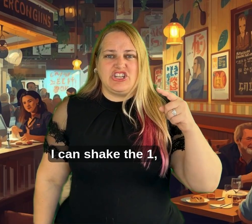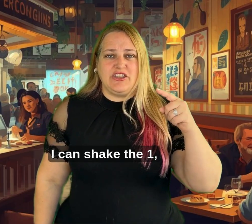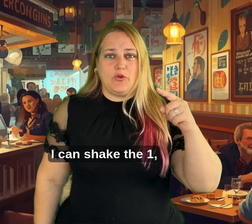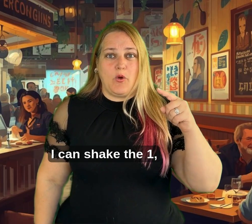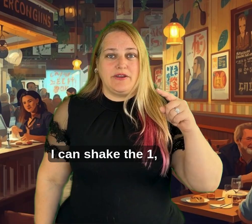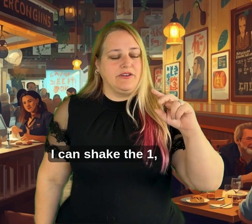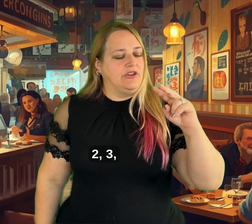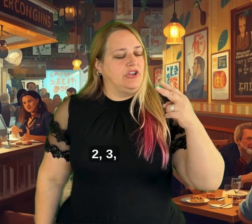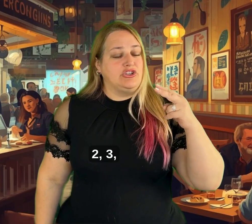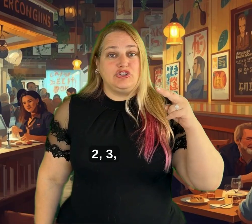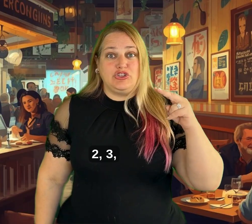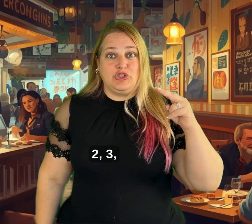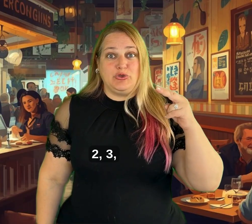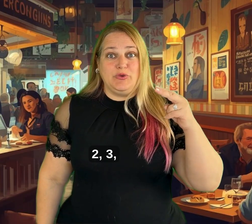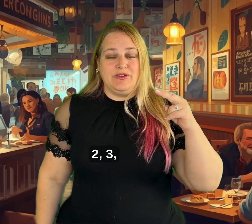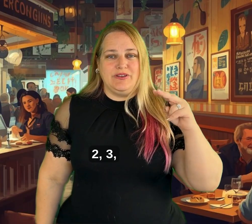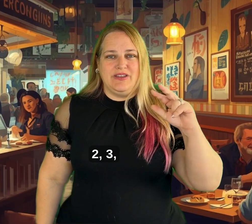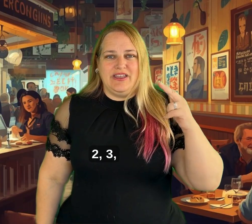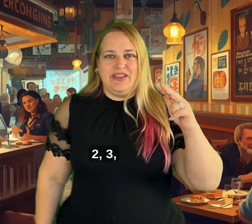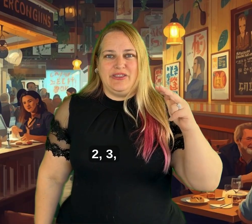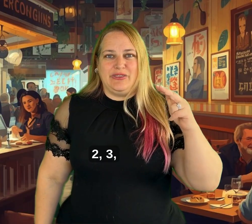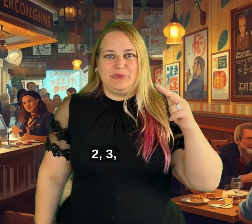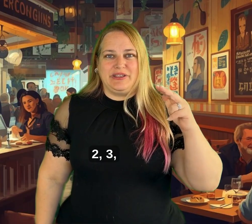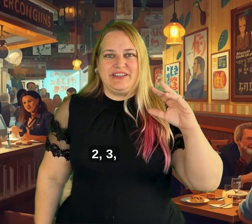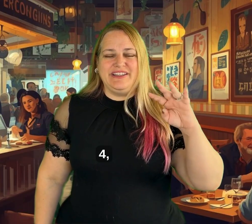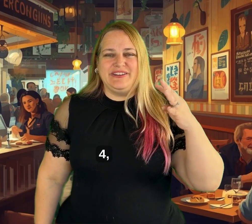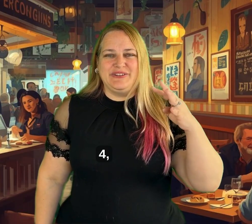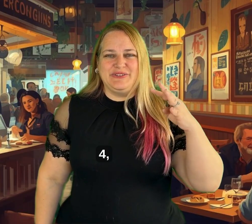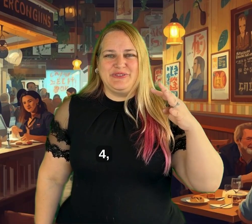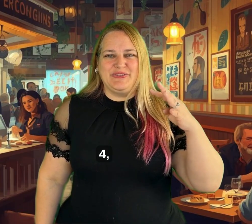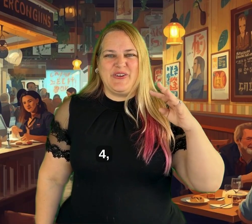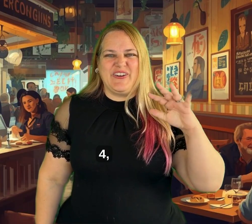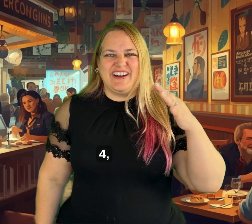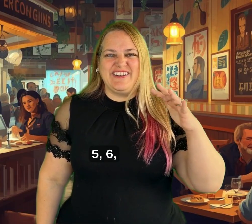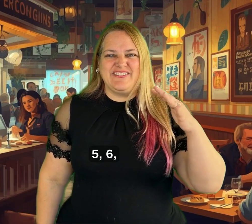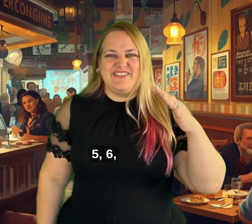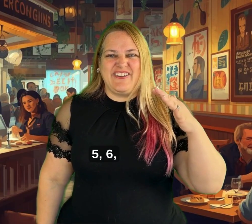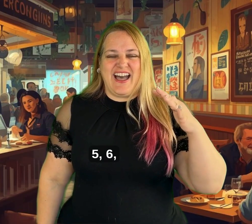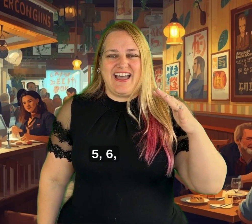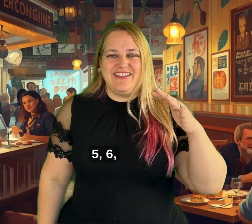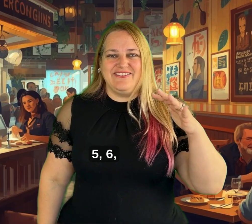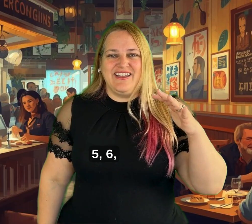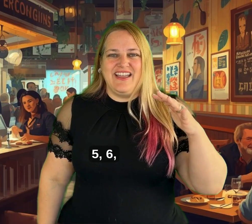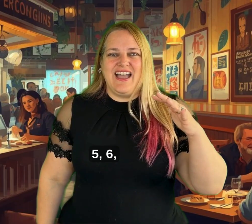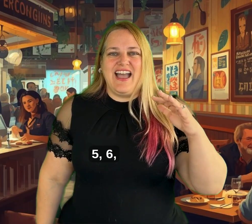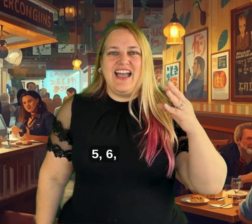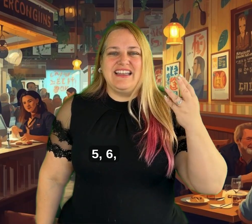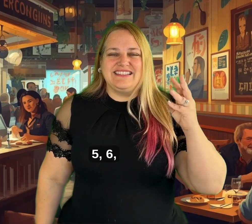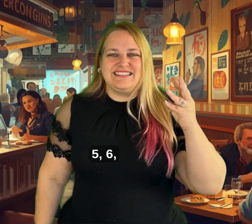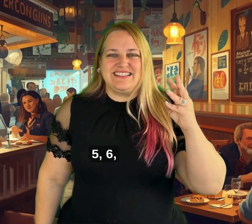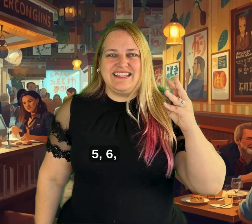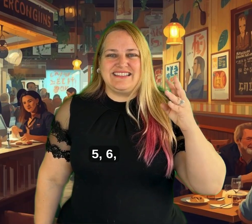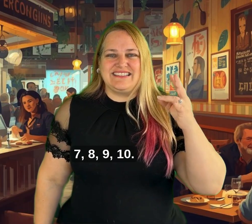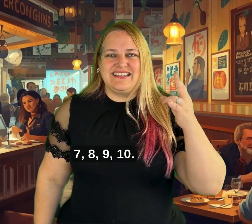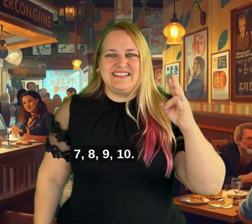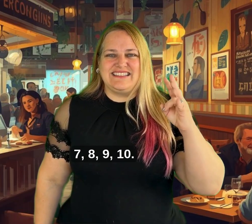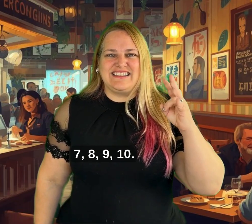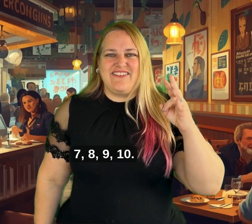shake the one. 2, 3, 4, 5, 6,